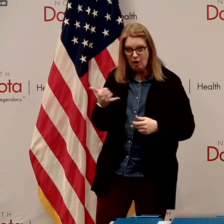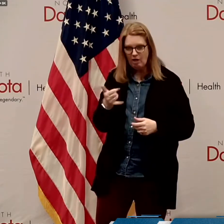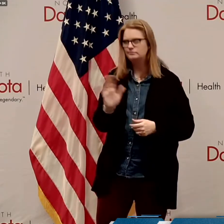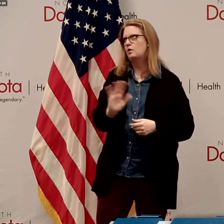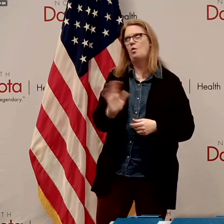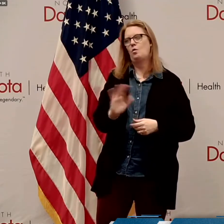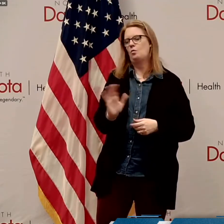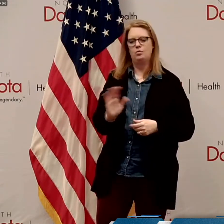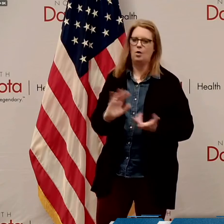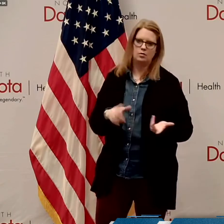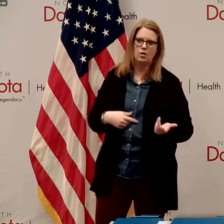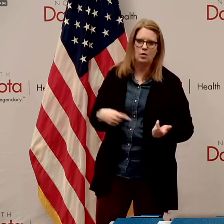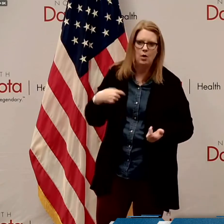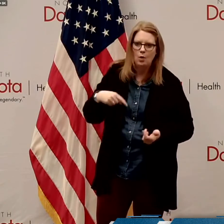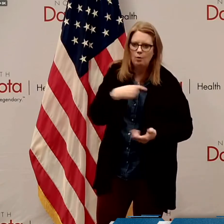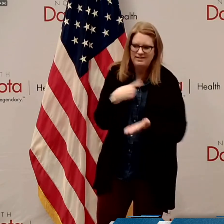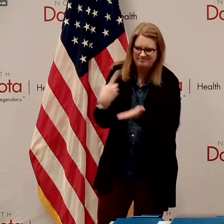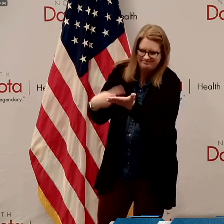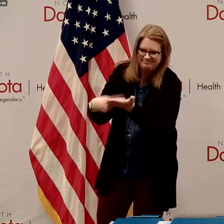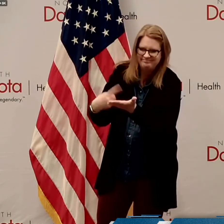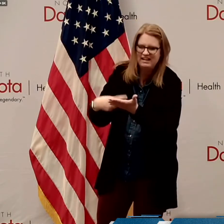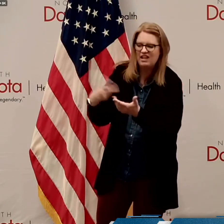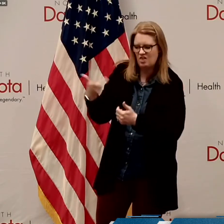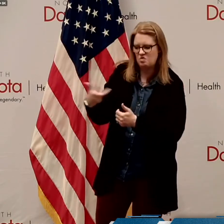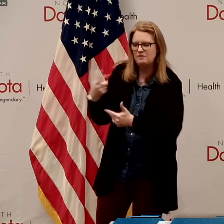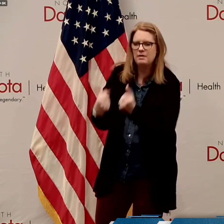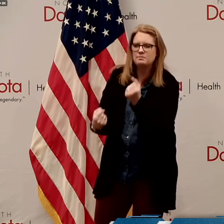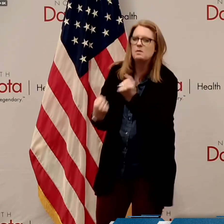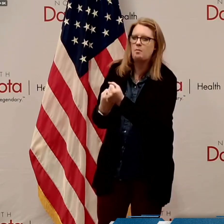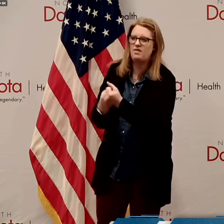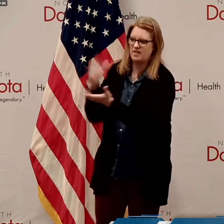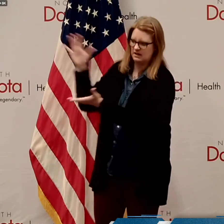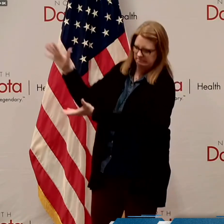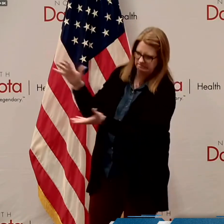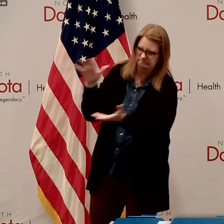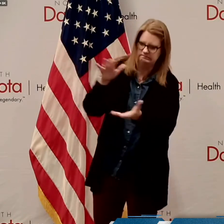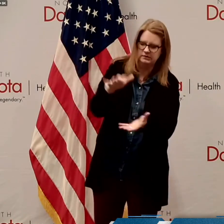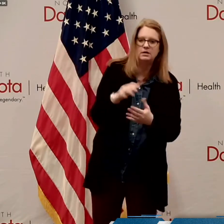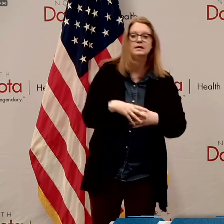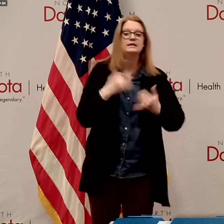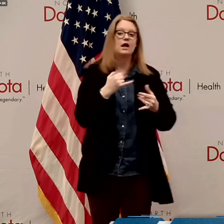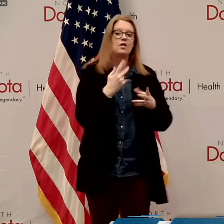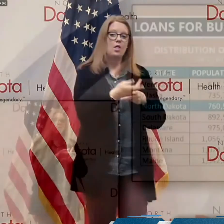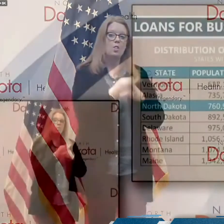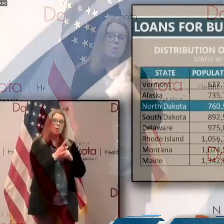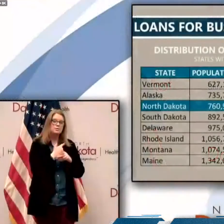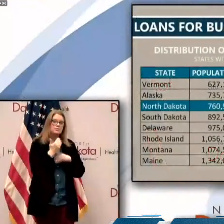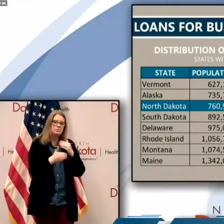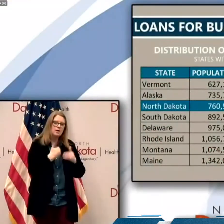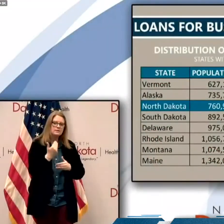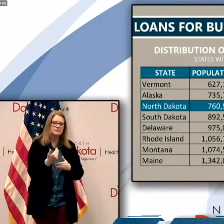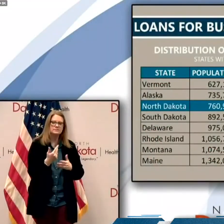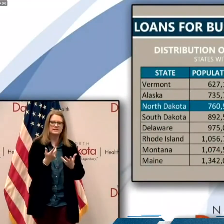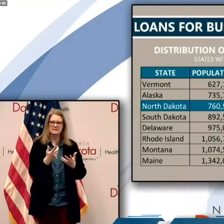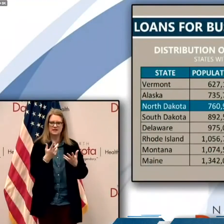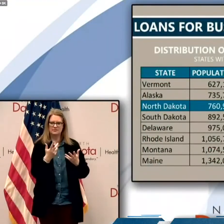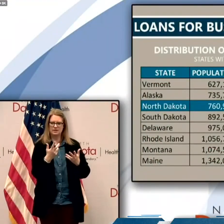talked to them and we know that they're fully supportive. Of the loans that were processed, we've got a little bit of a dense chart here,